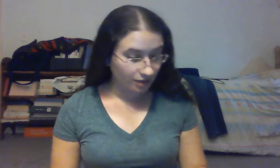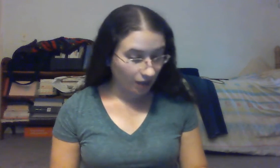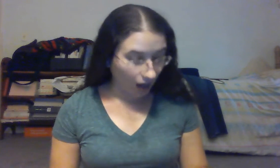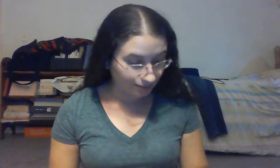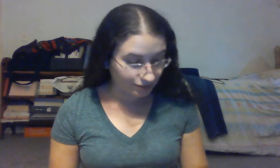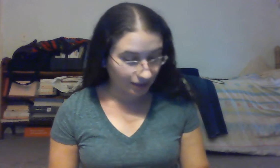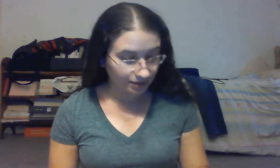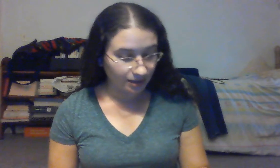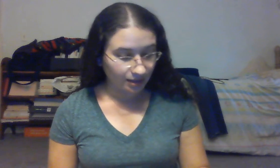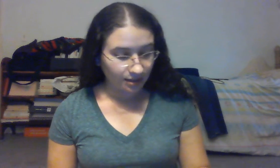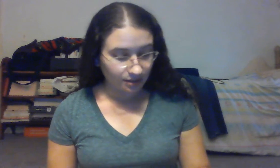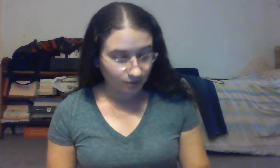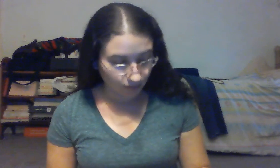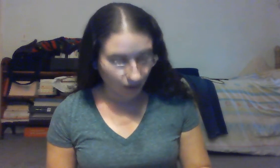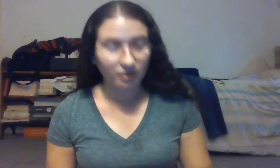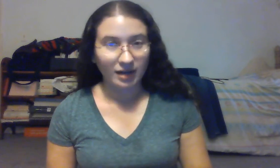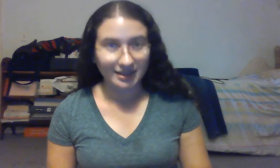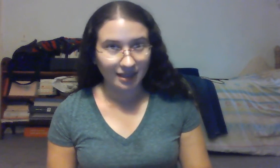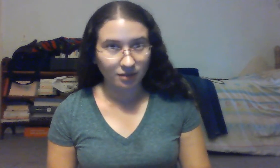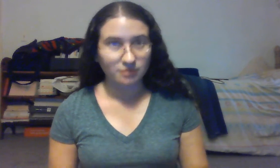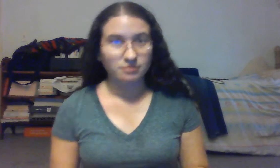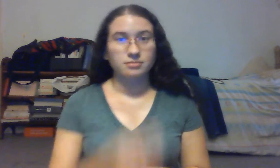the object. Tomorrow I tell you.